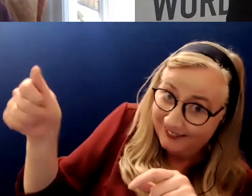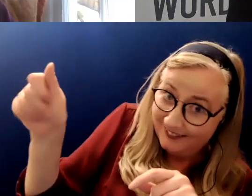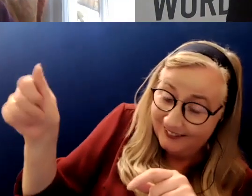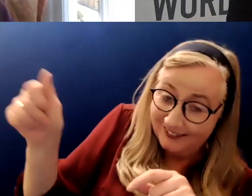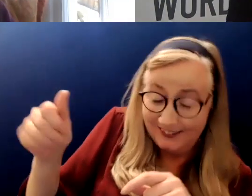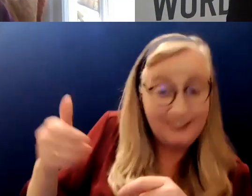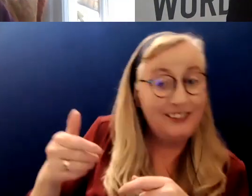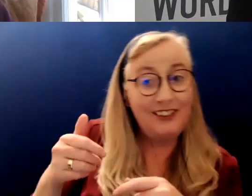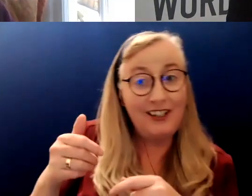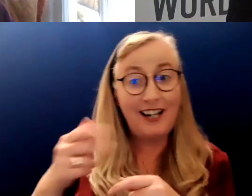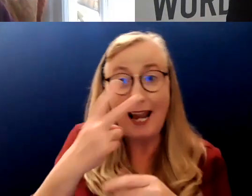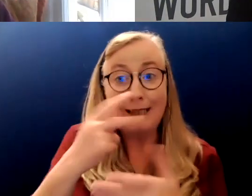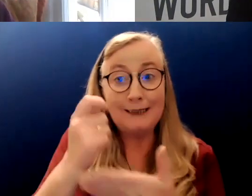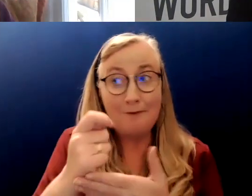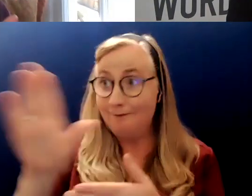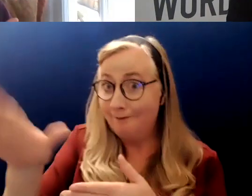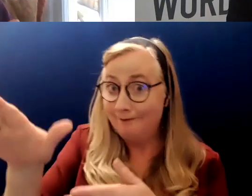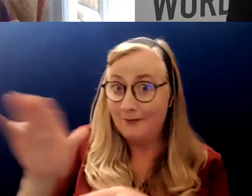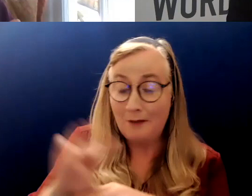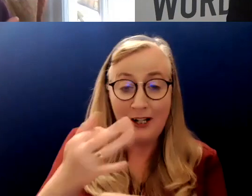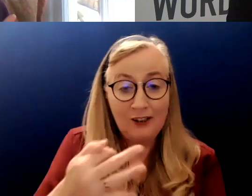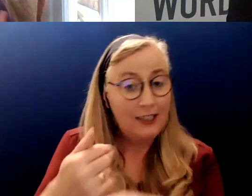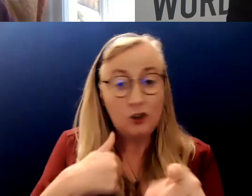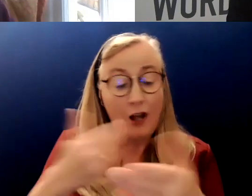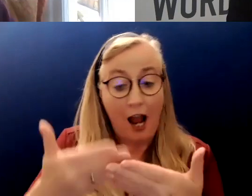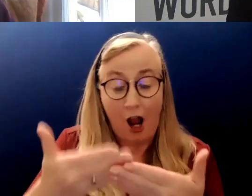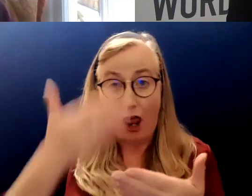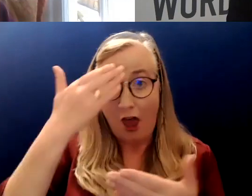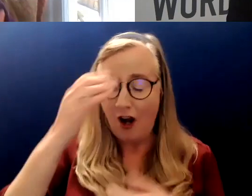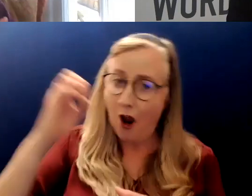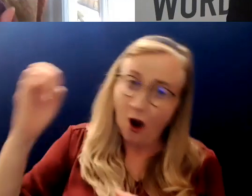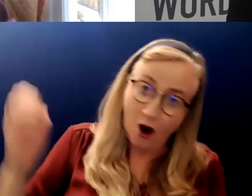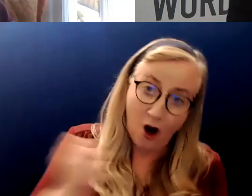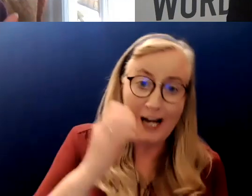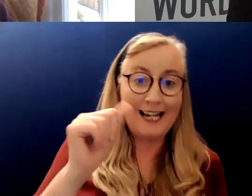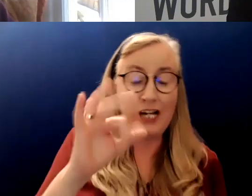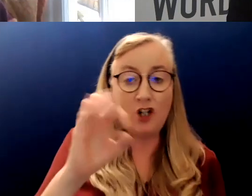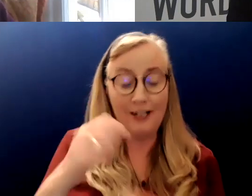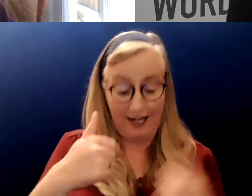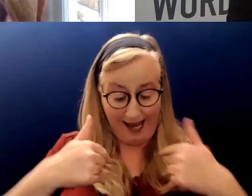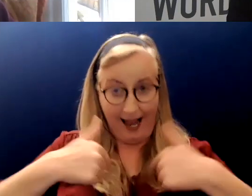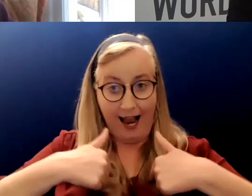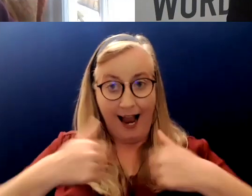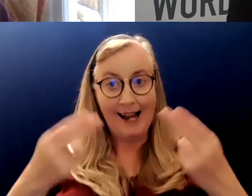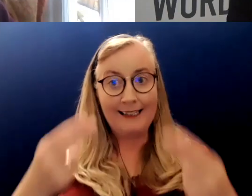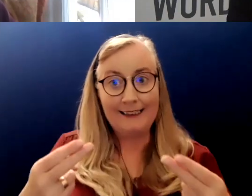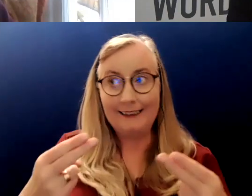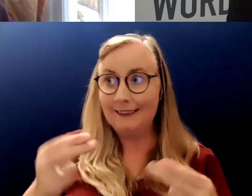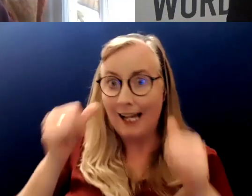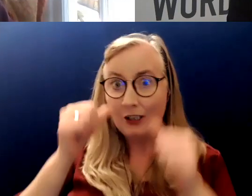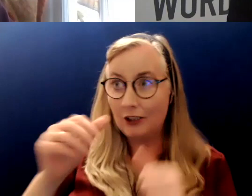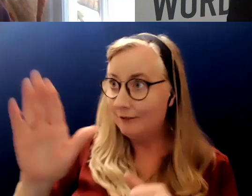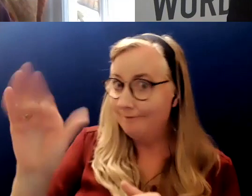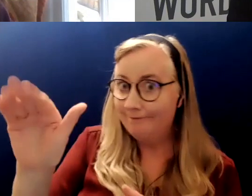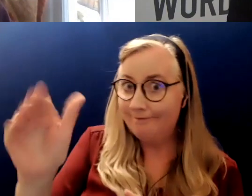Children are resourceful, and I learned at an early age that I needed to do something to get their attention that was